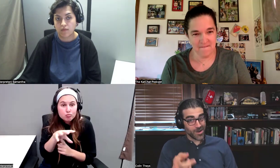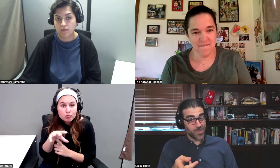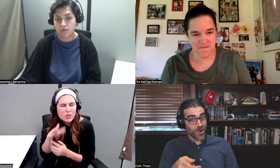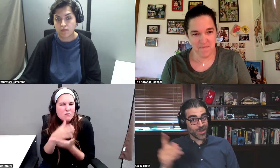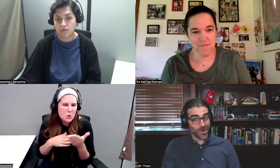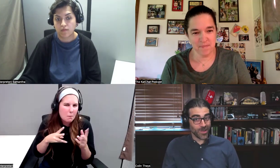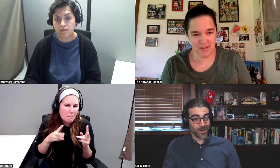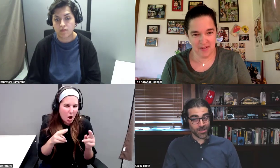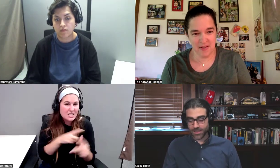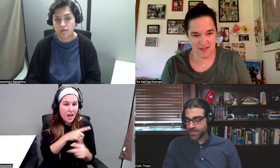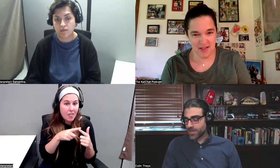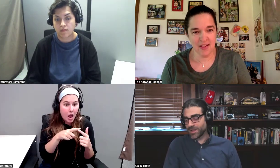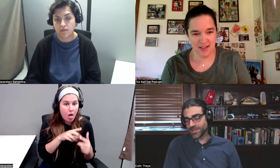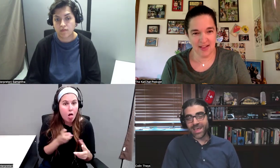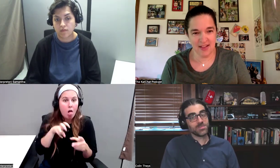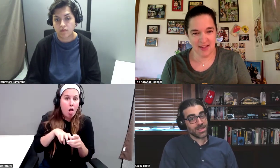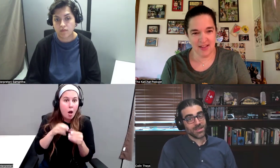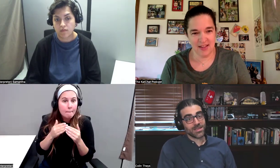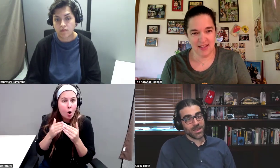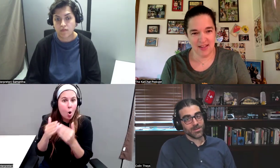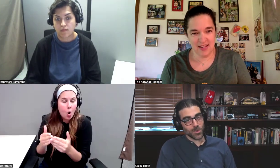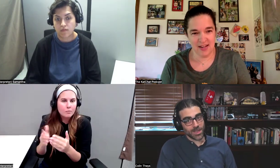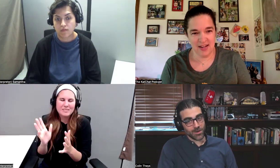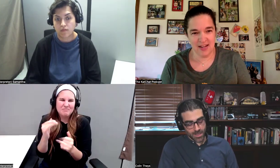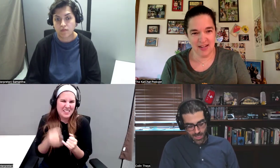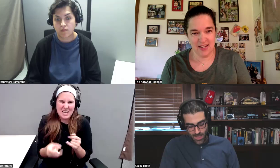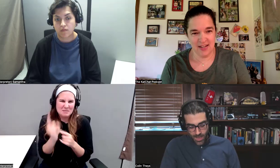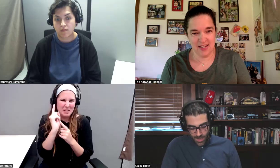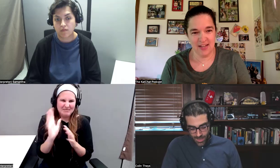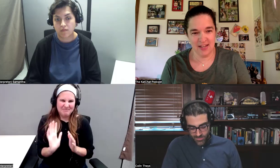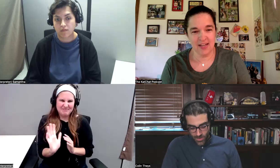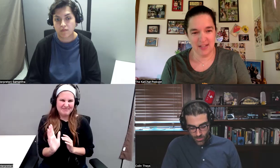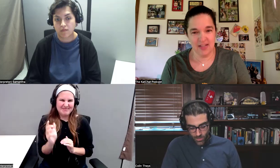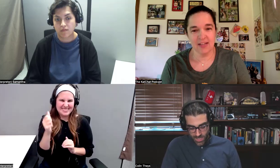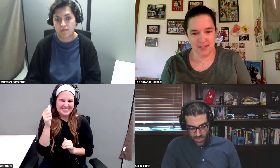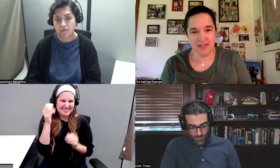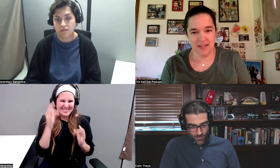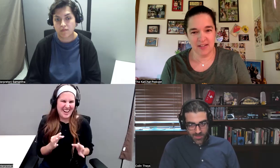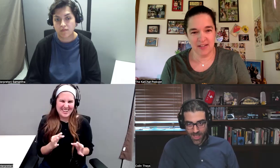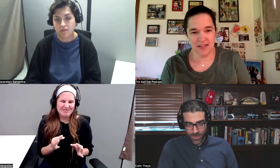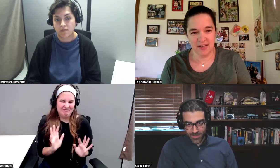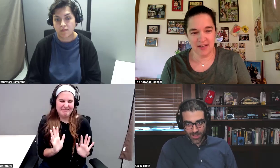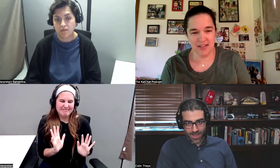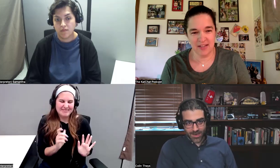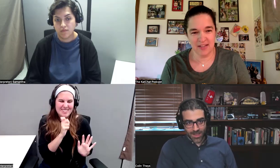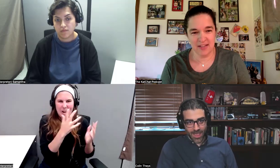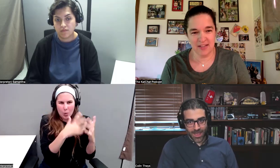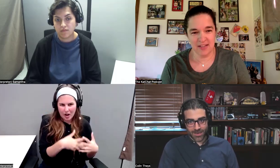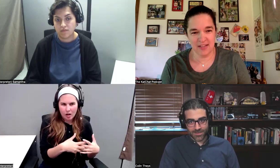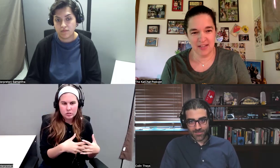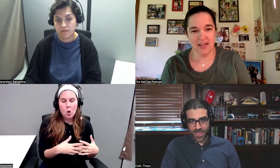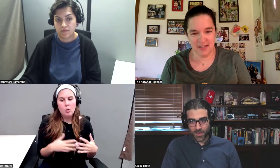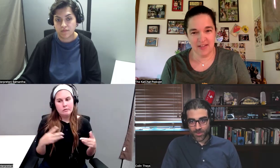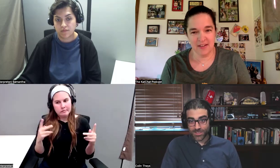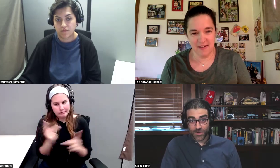going to get on a boat and go to Antarctica. But at the last minute, it kind of didn't work out. And so we reevaluated the plan